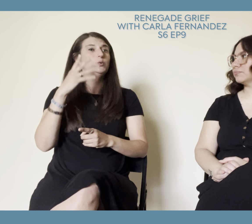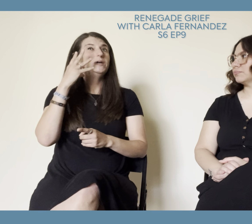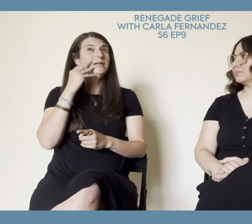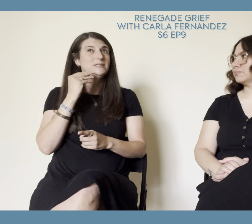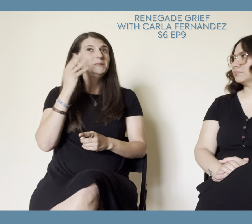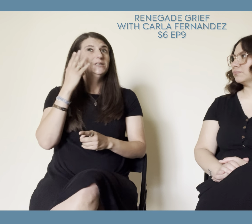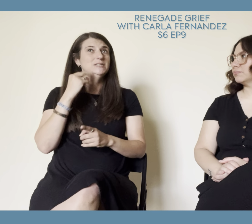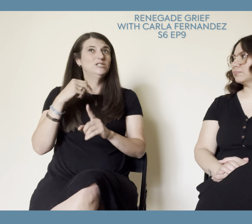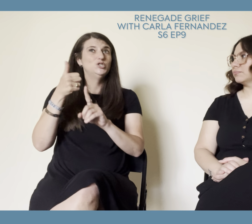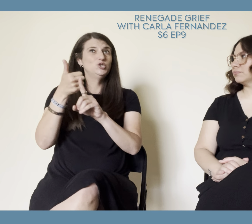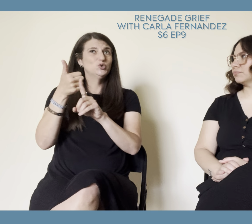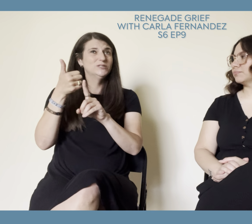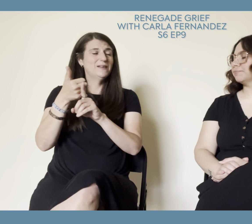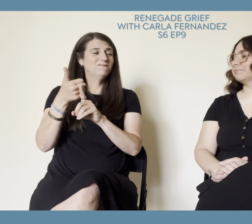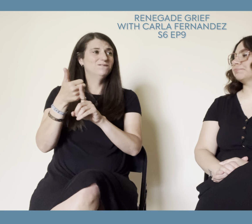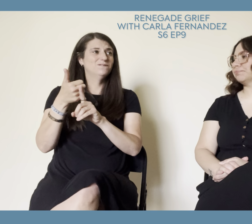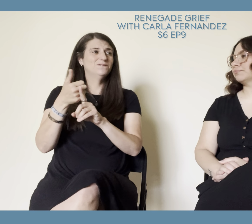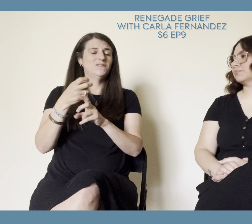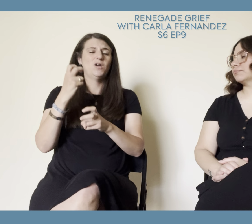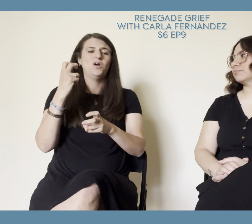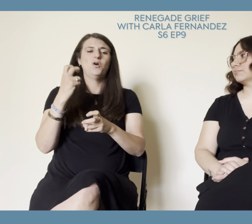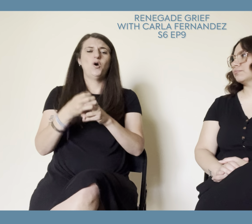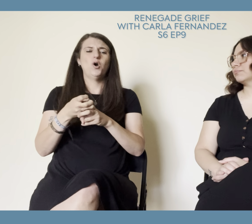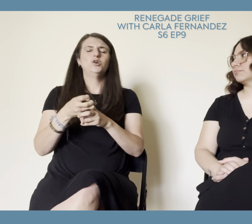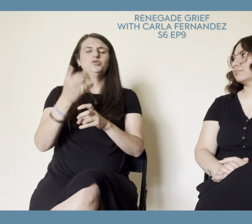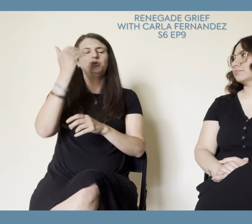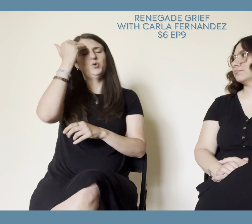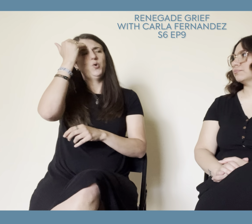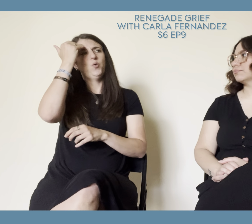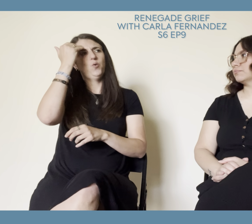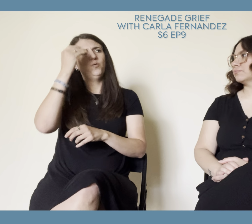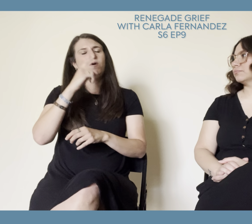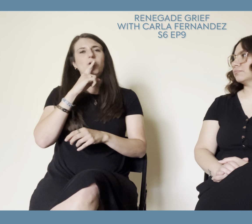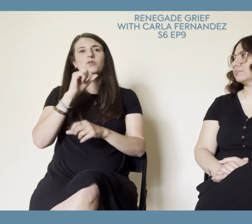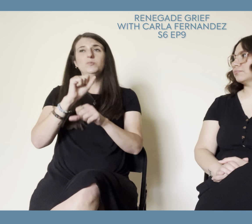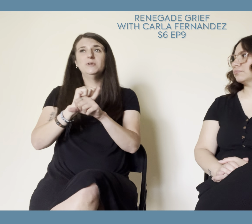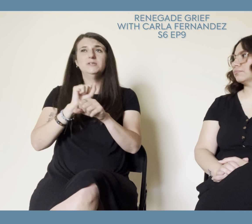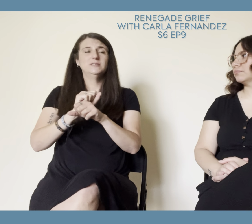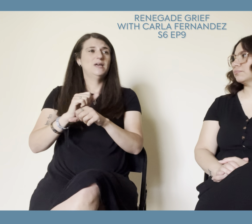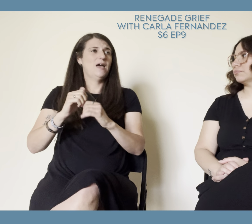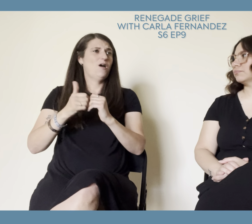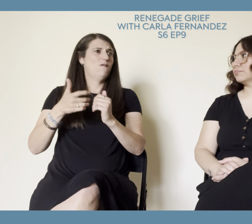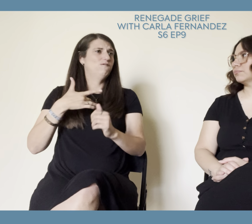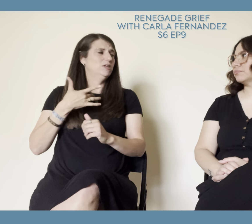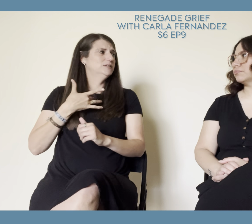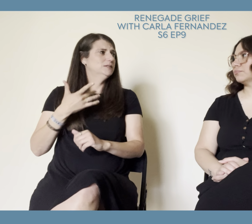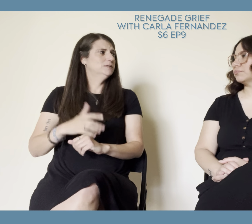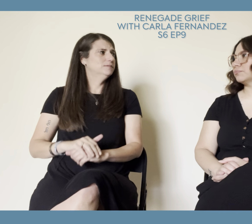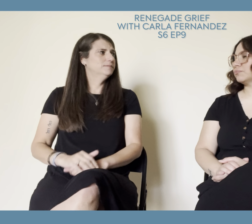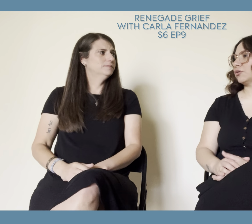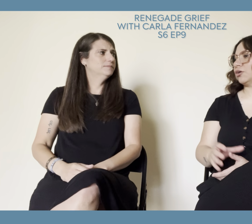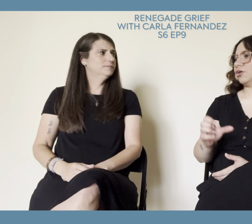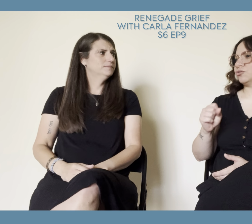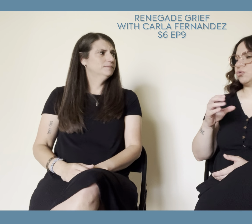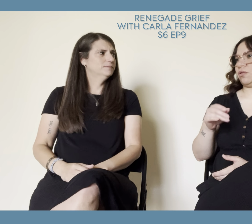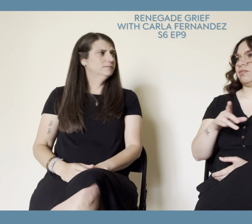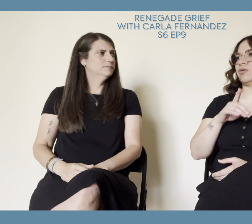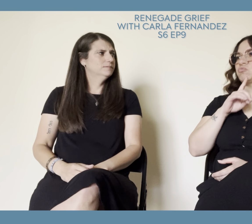bleeding heart of it, it's hard to know how it actually feels. At what point did the real weight of grief